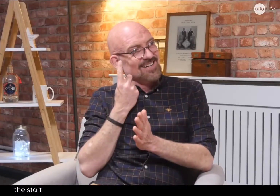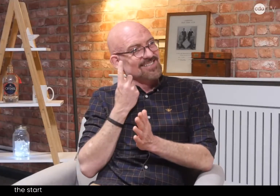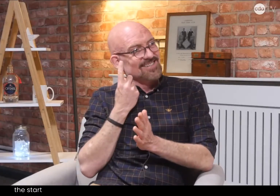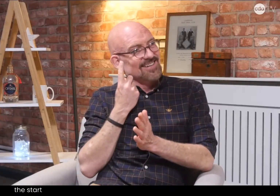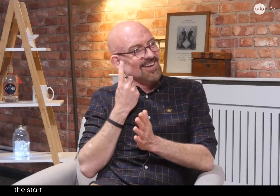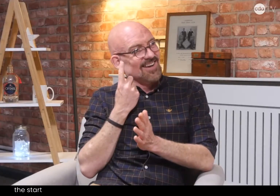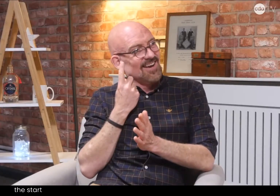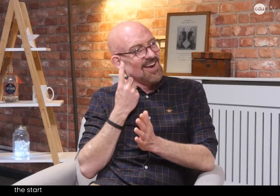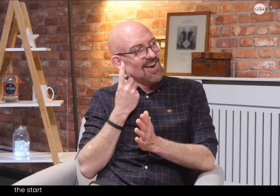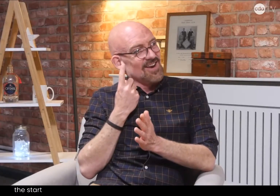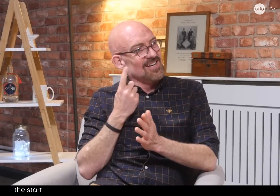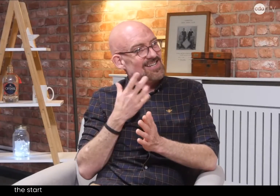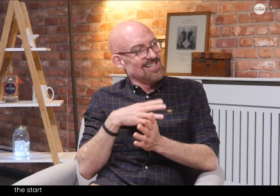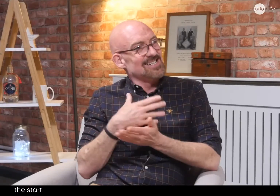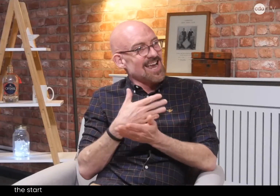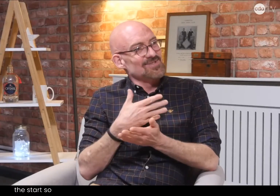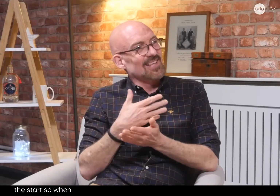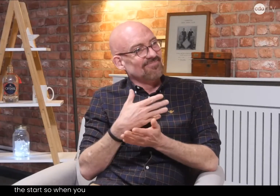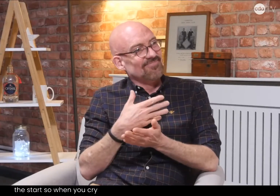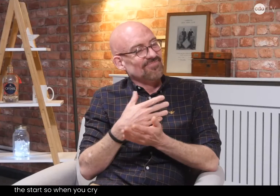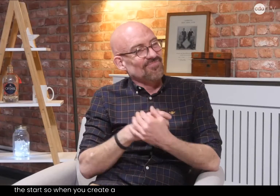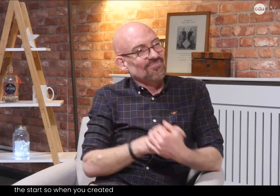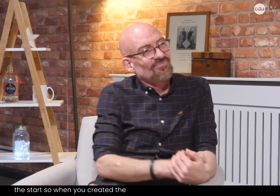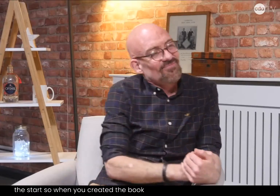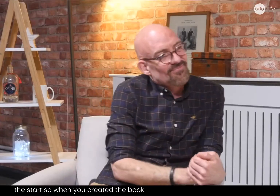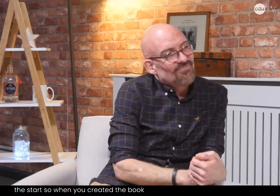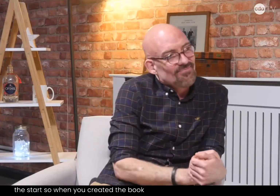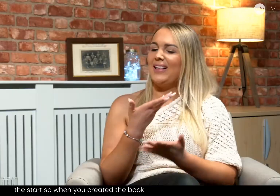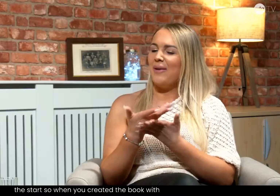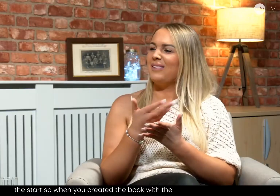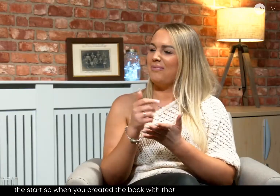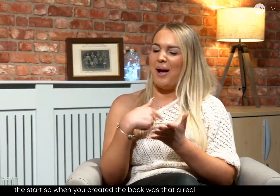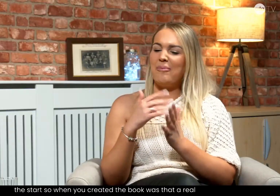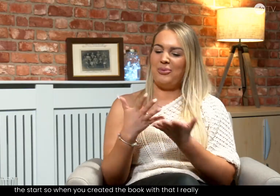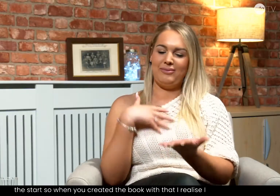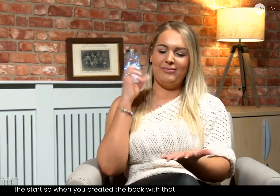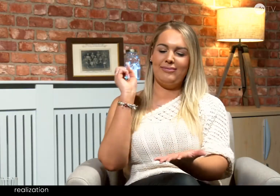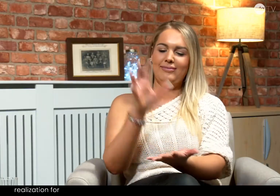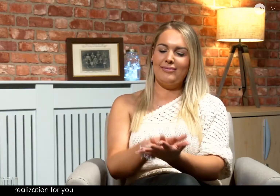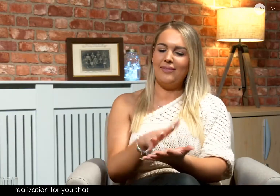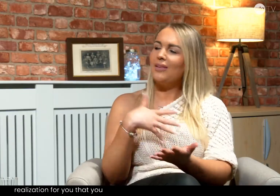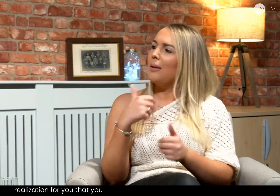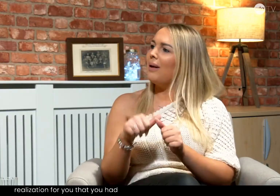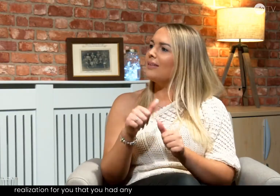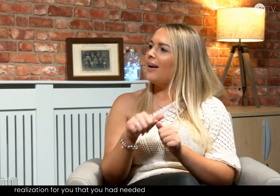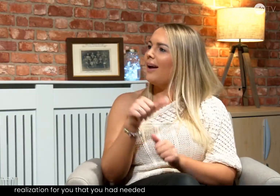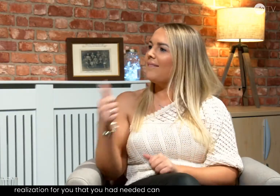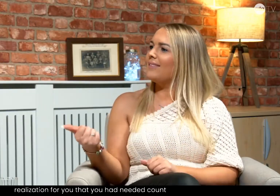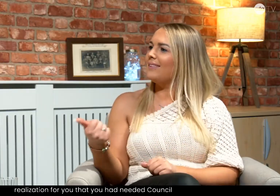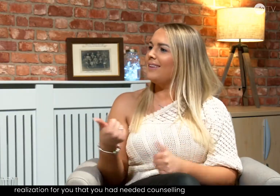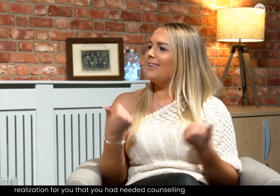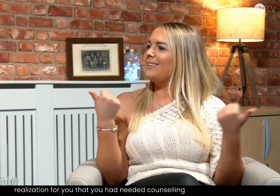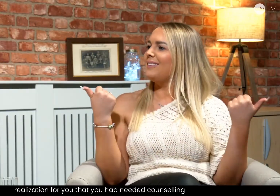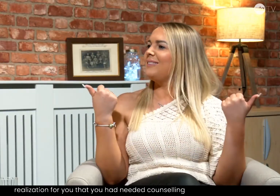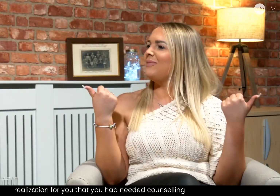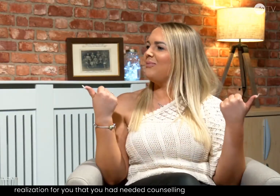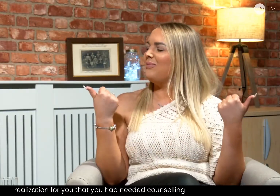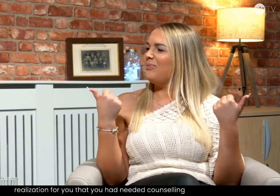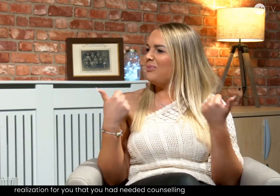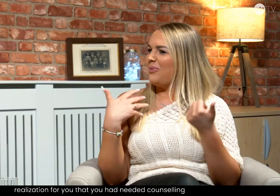So when you created the book, was that a realisation for you that you had needed counselling? Yeah, it was, because I felt so much better once I